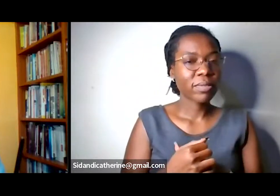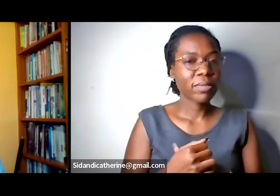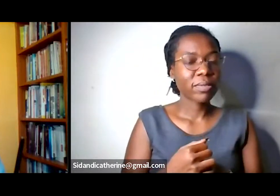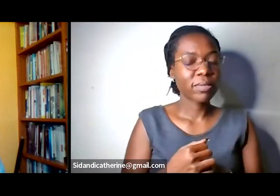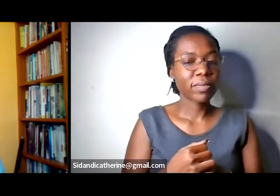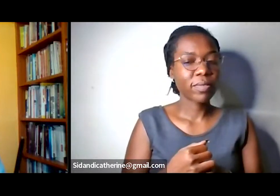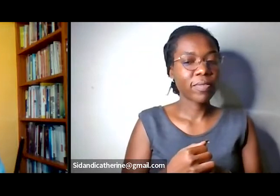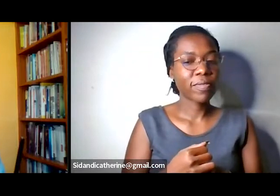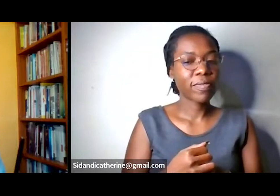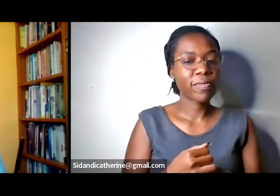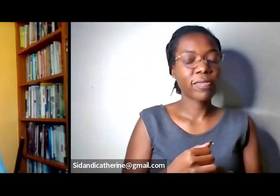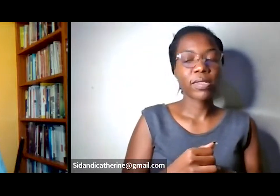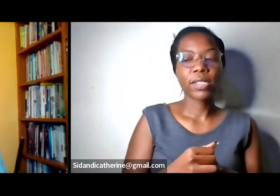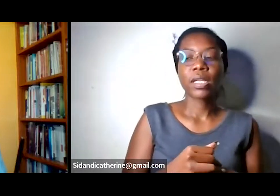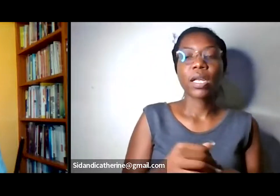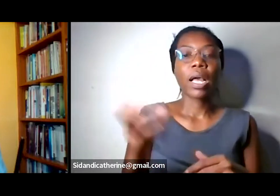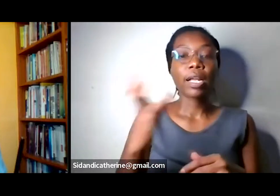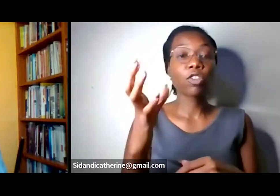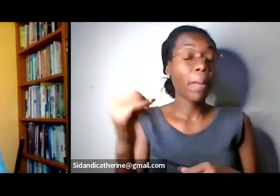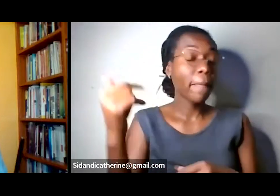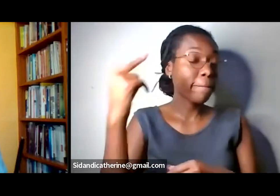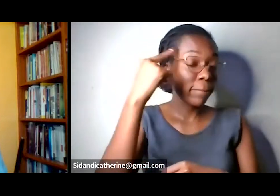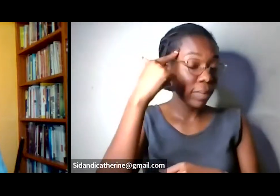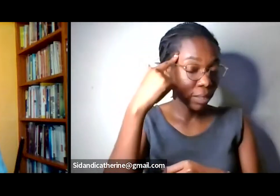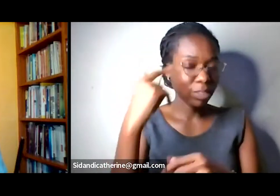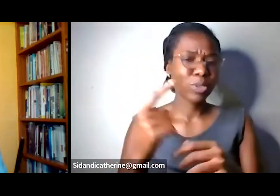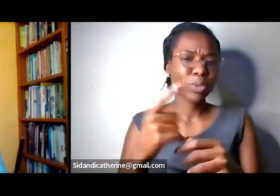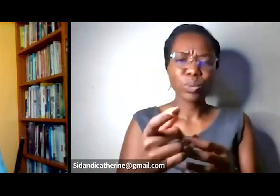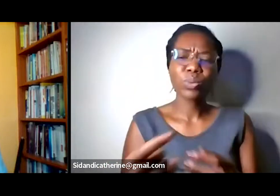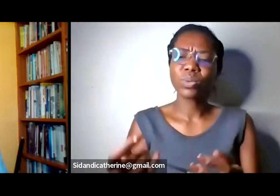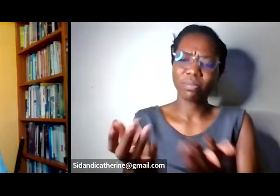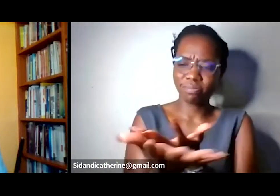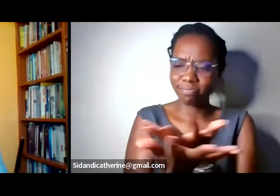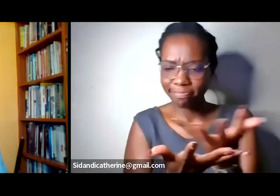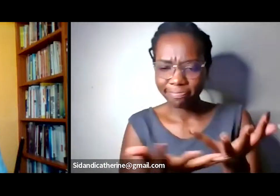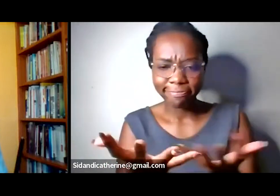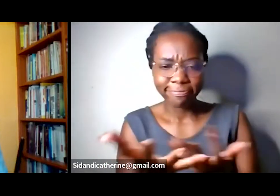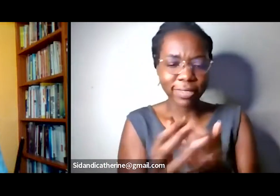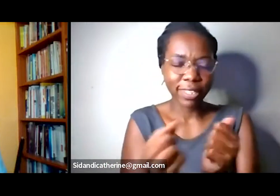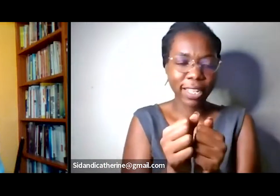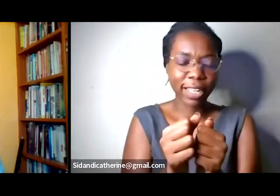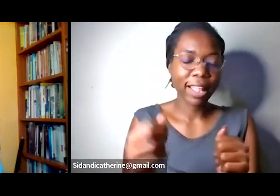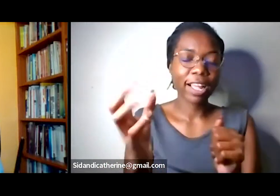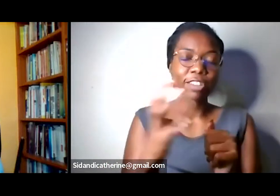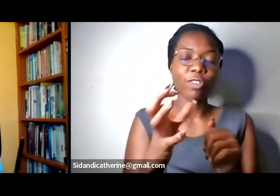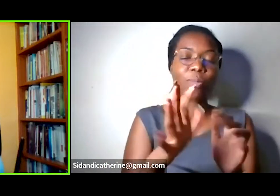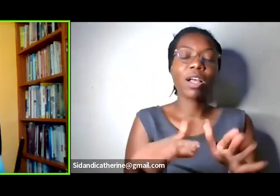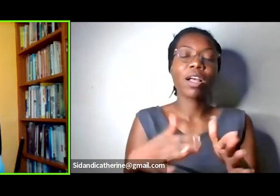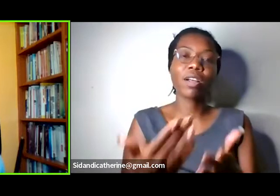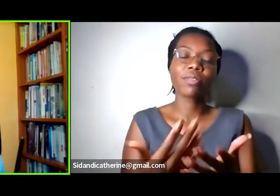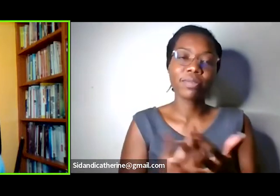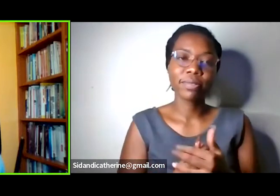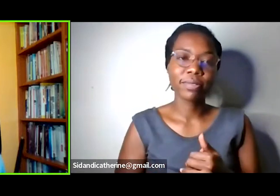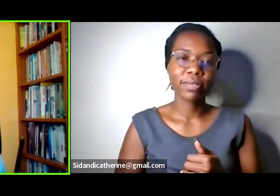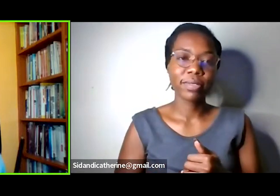the way you have to start thinking is where is the value in what I'm offering? What are the value points? What are